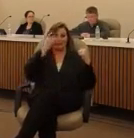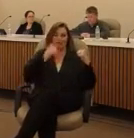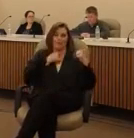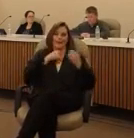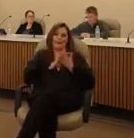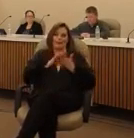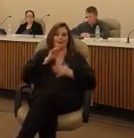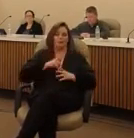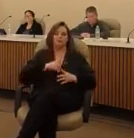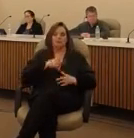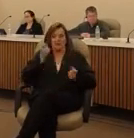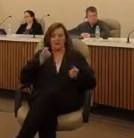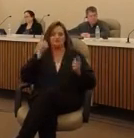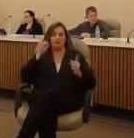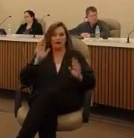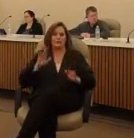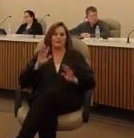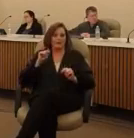up.